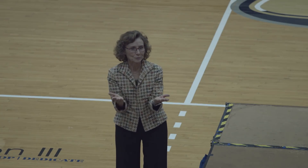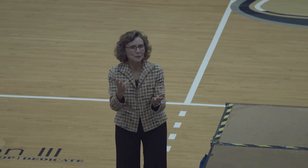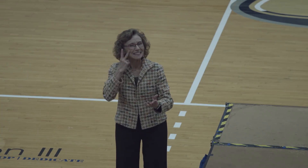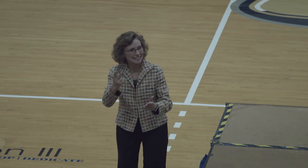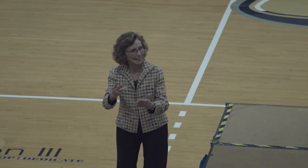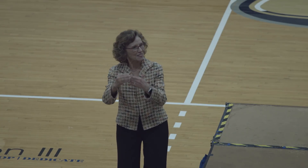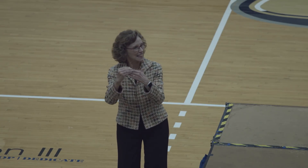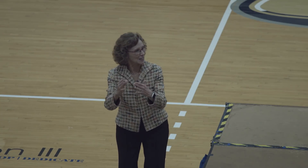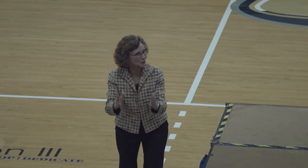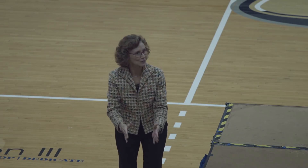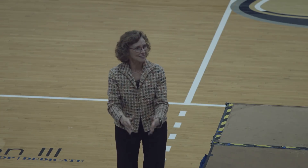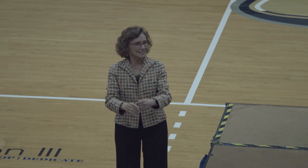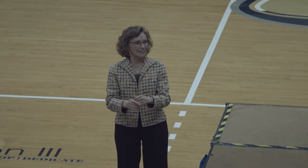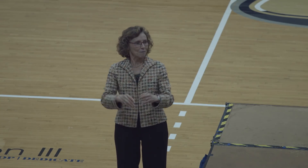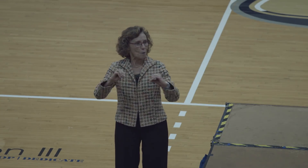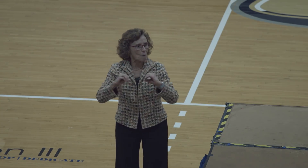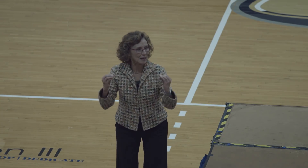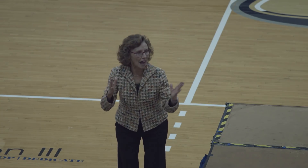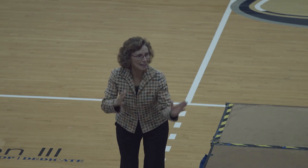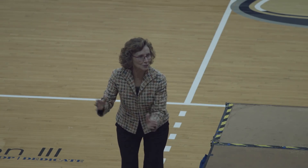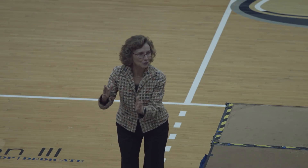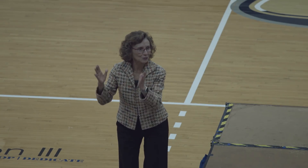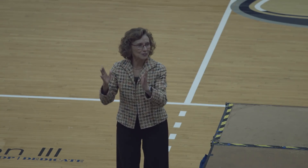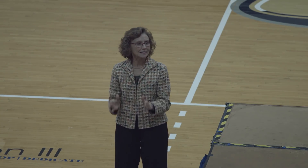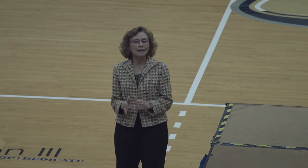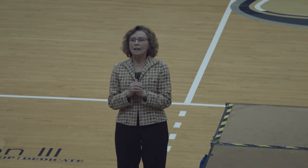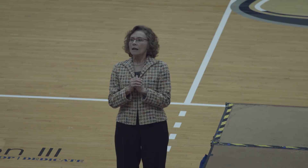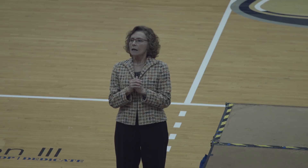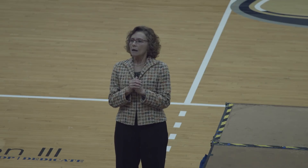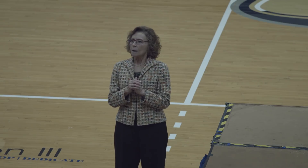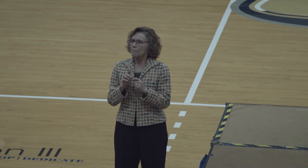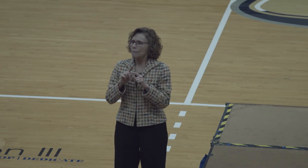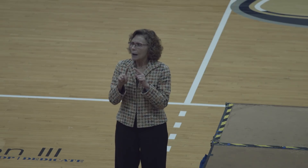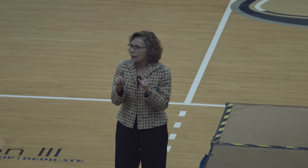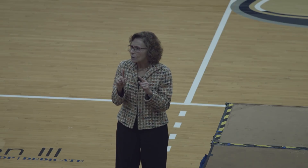We see people on the front lines, the leaders, the organized,